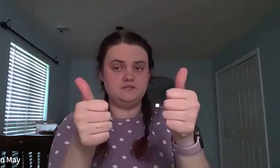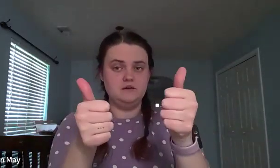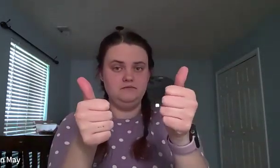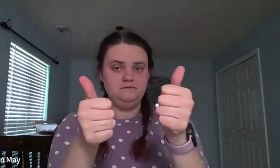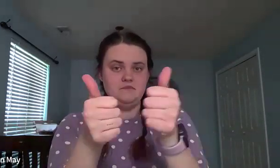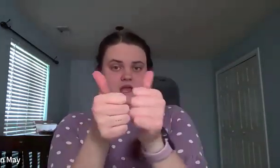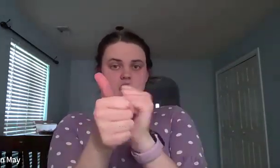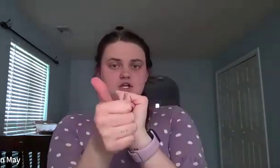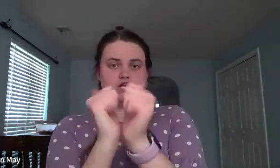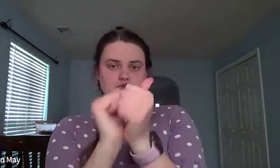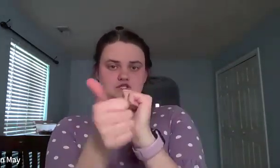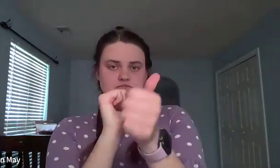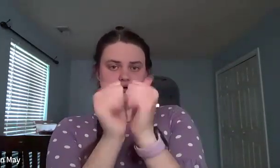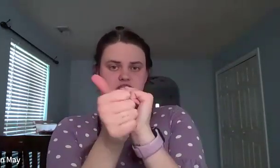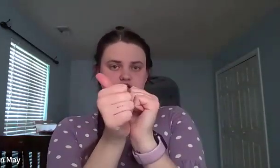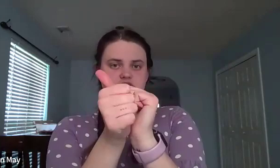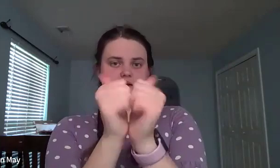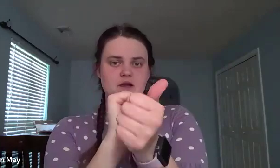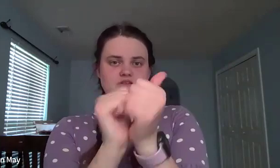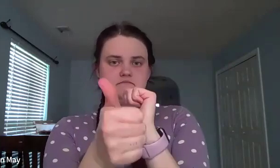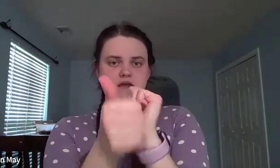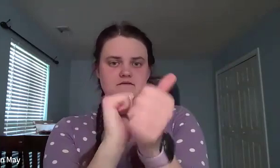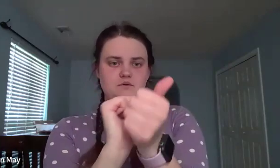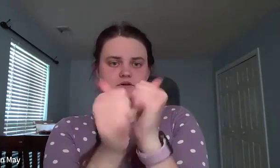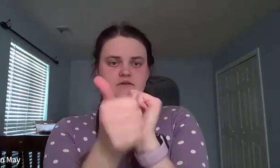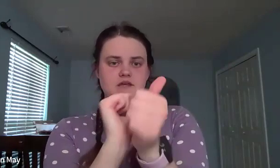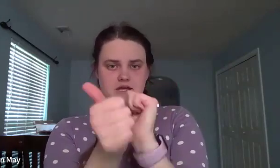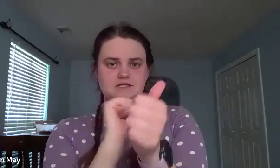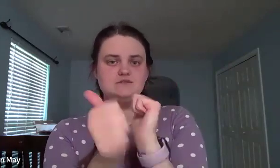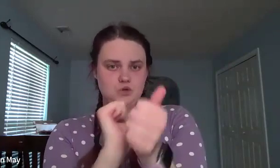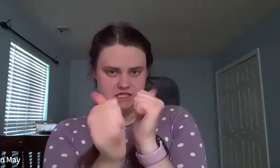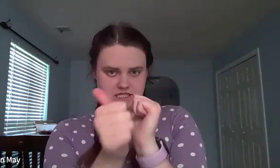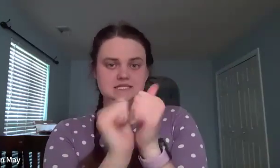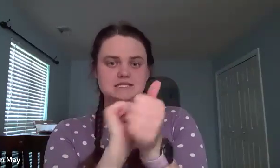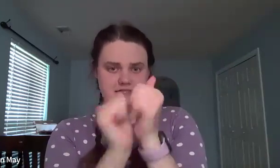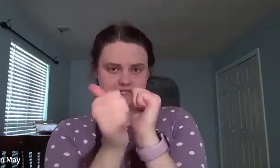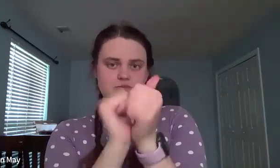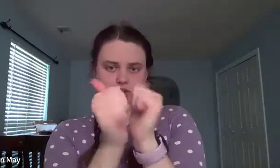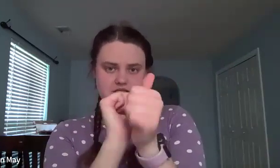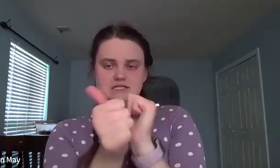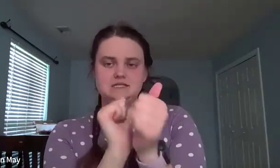up, and you're gonna go sports. Like you just kind of bounce them back and forth. Yeah, sports, sports.